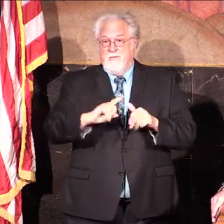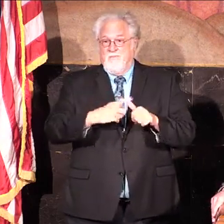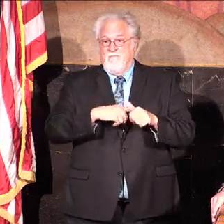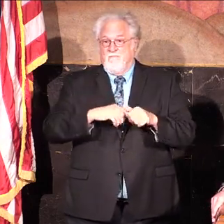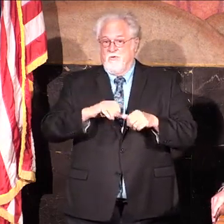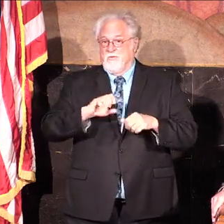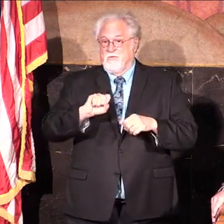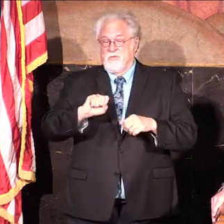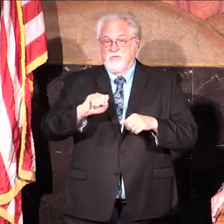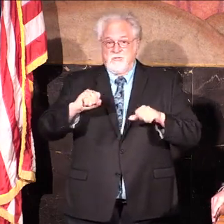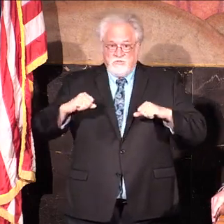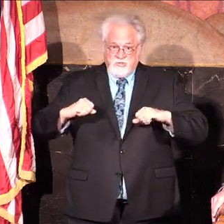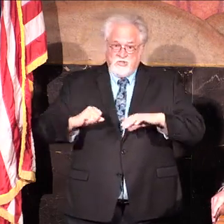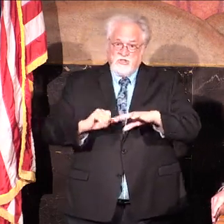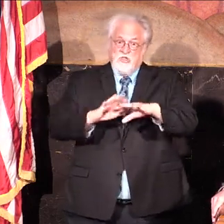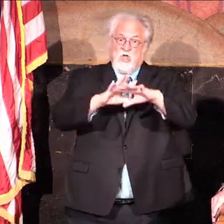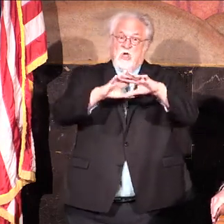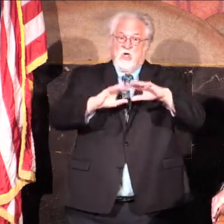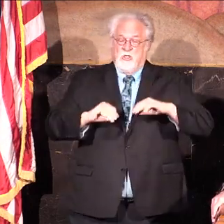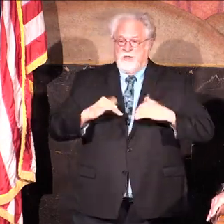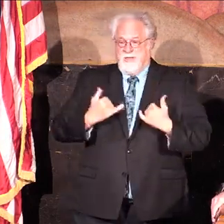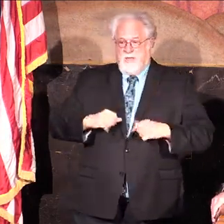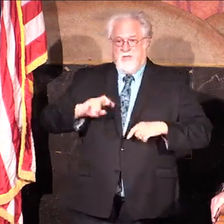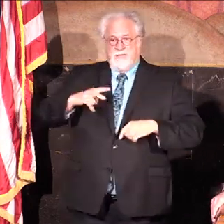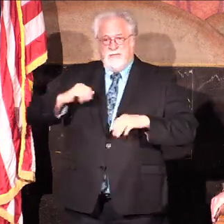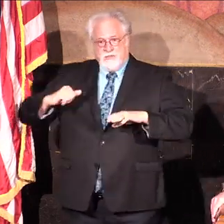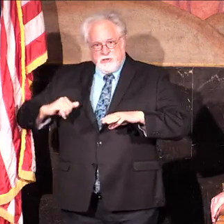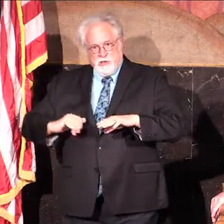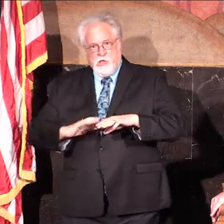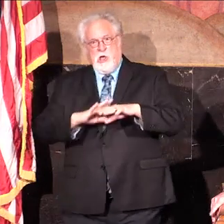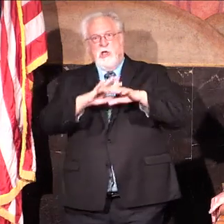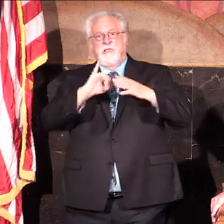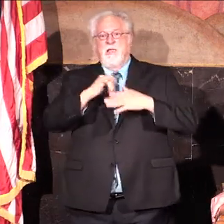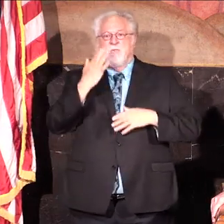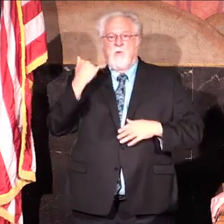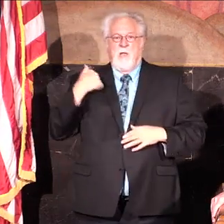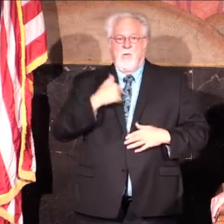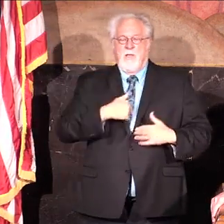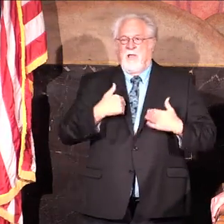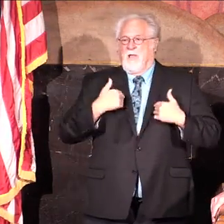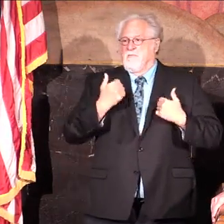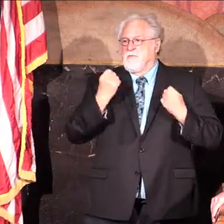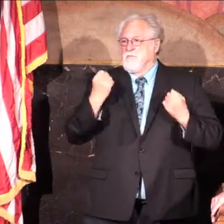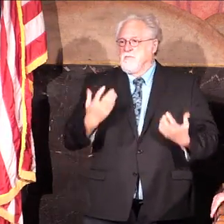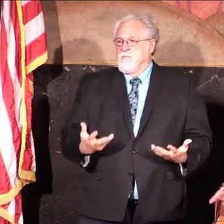and we've been at the leading edge of the second surge, which is why we have the number,